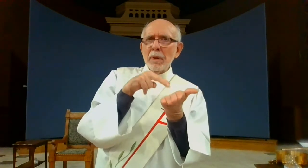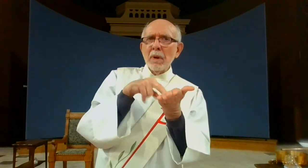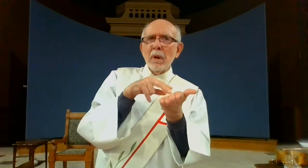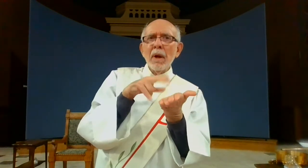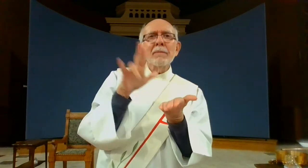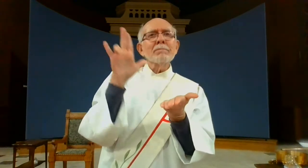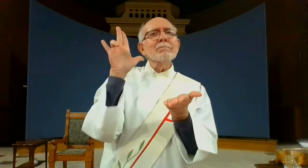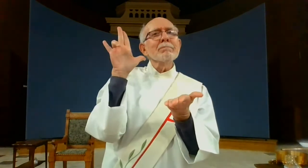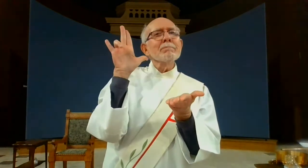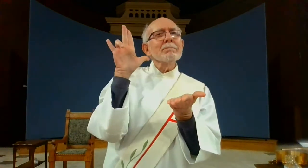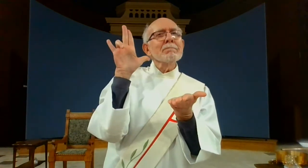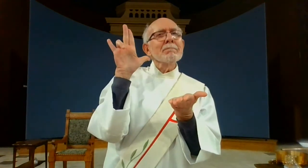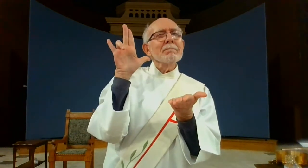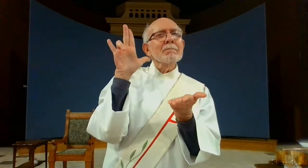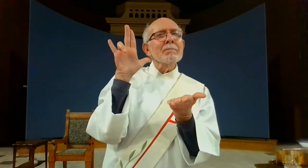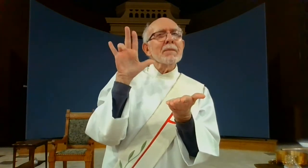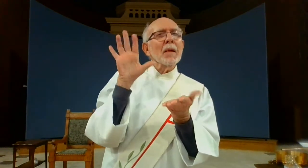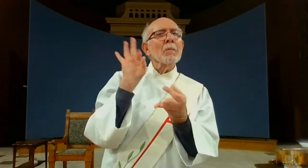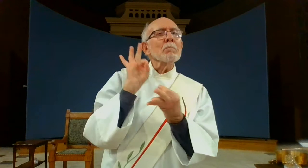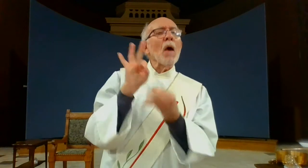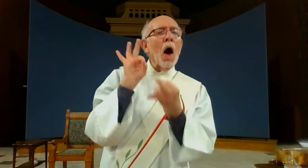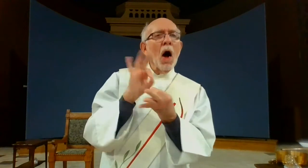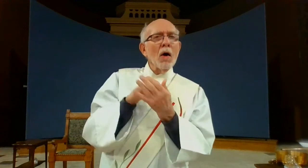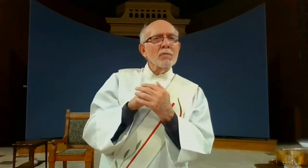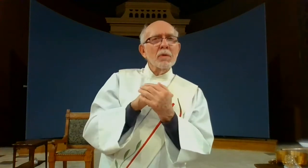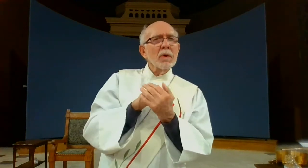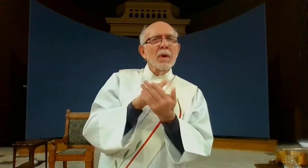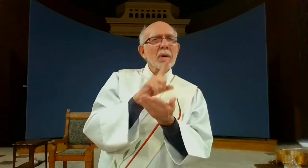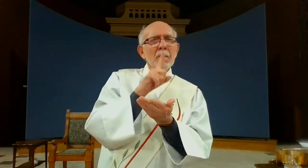that does not mean perfect.